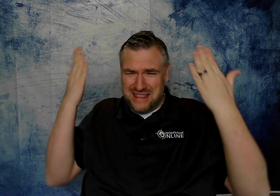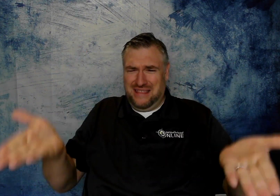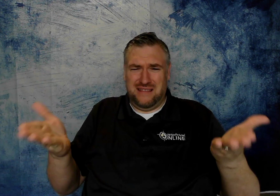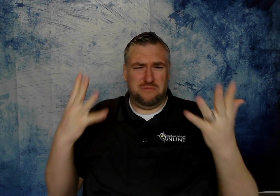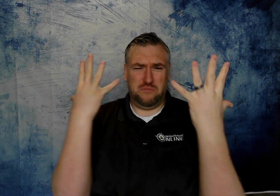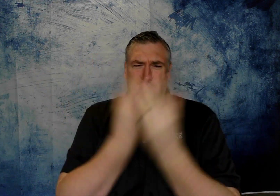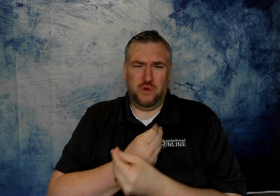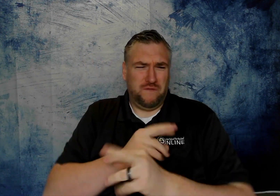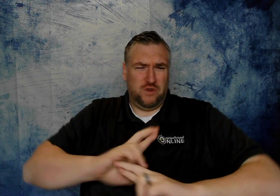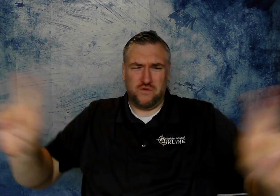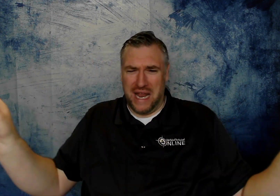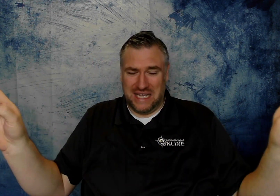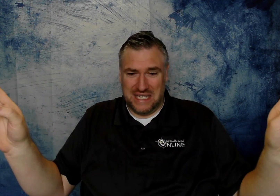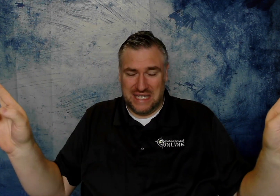DCMP and all those, it's just ready.